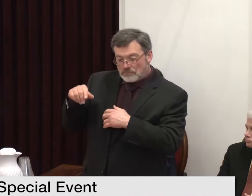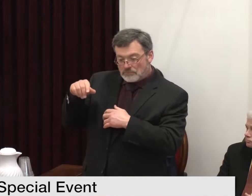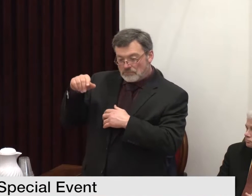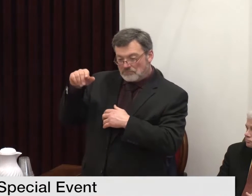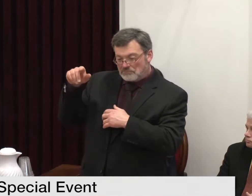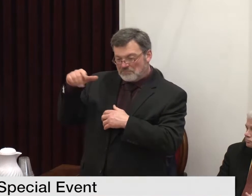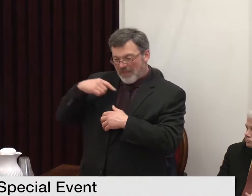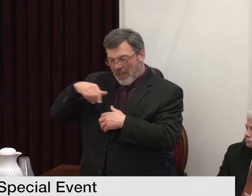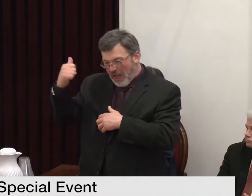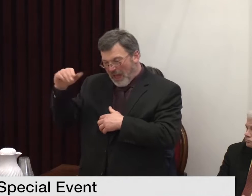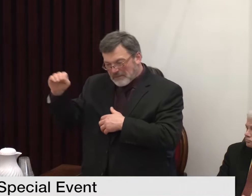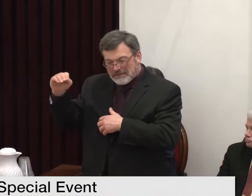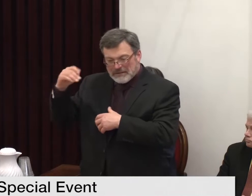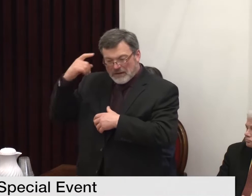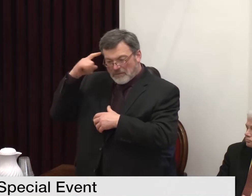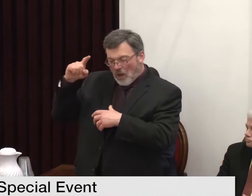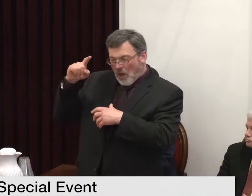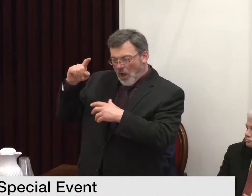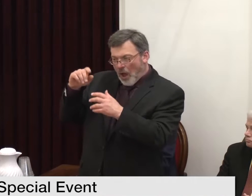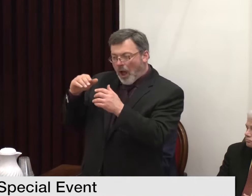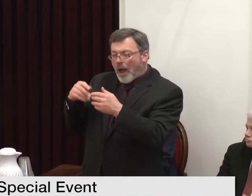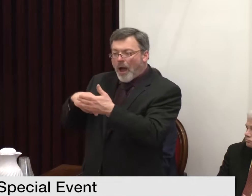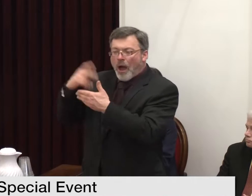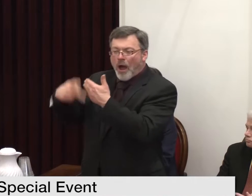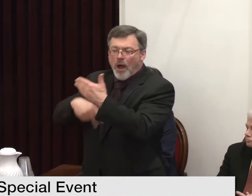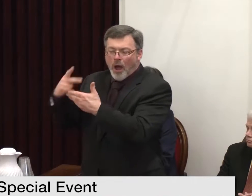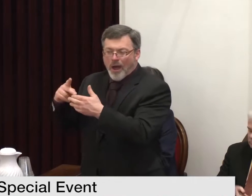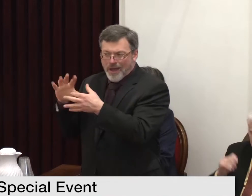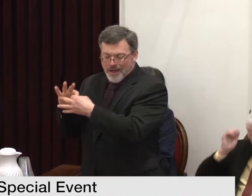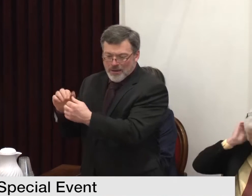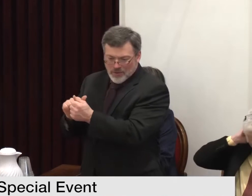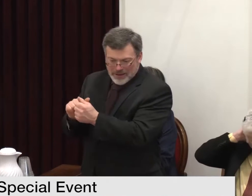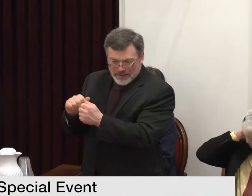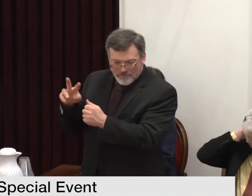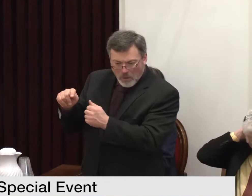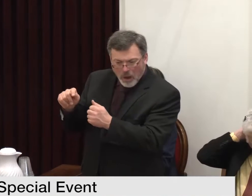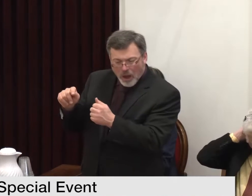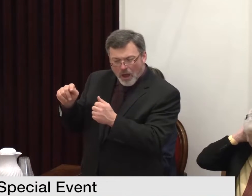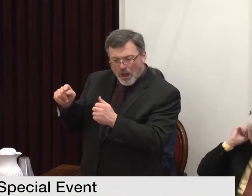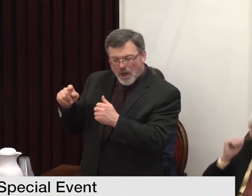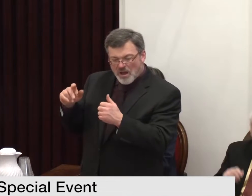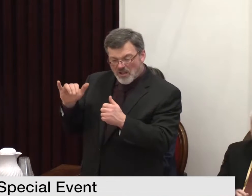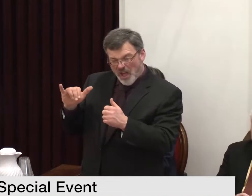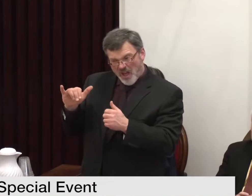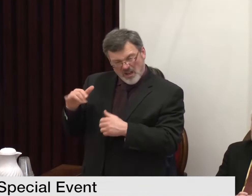and overtime costs due to those workforce challenges we all face,